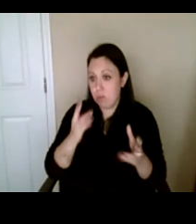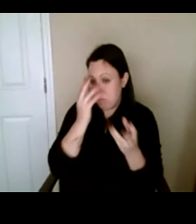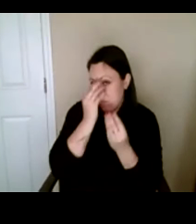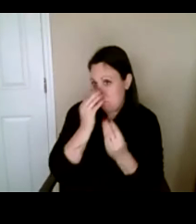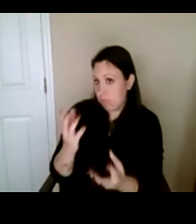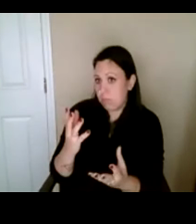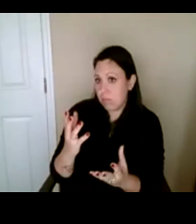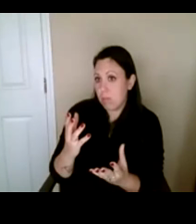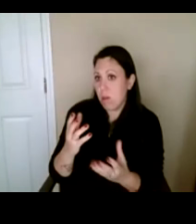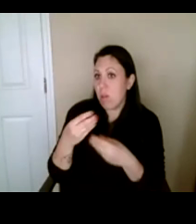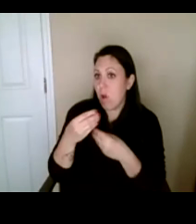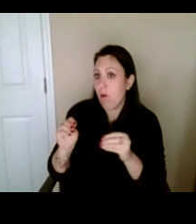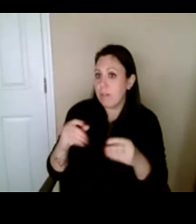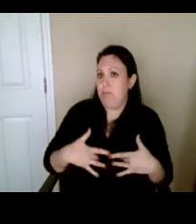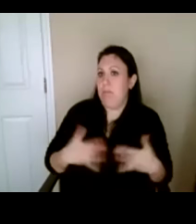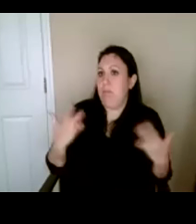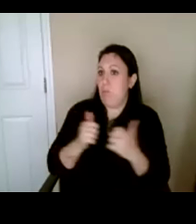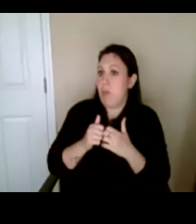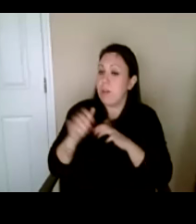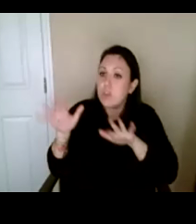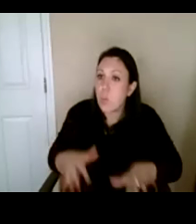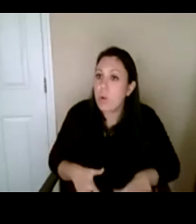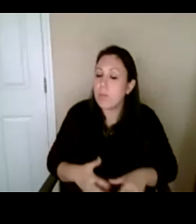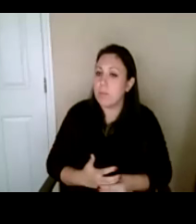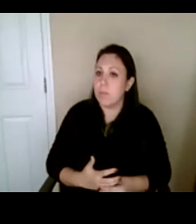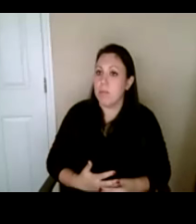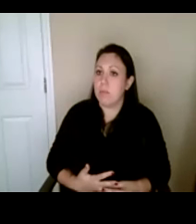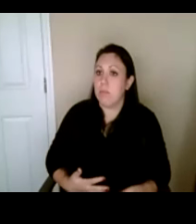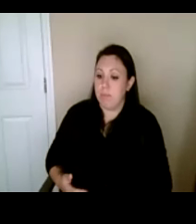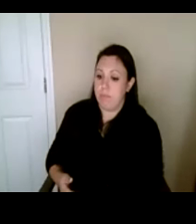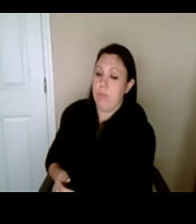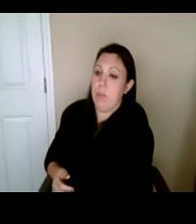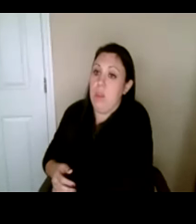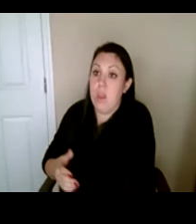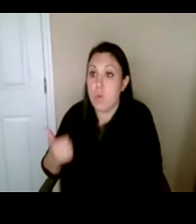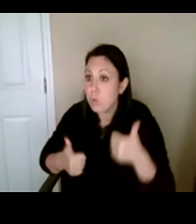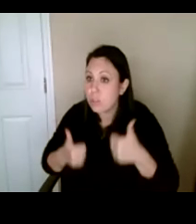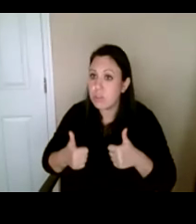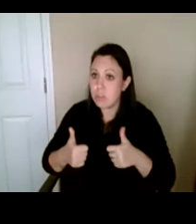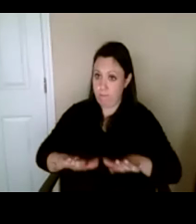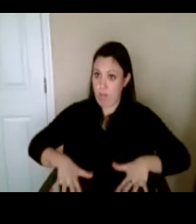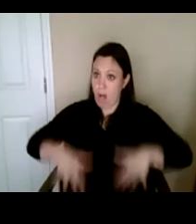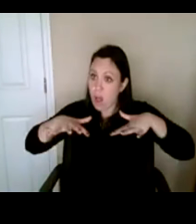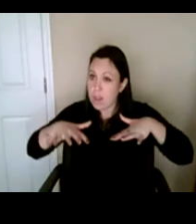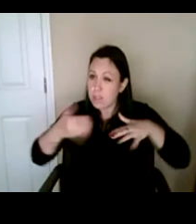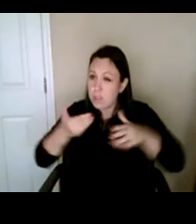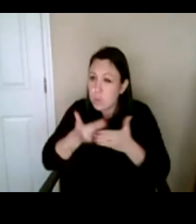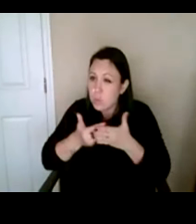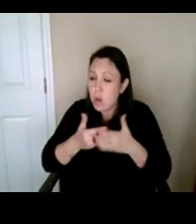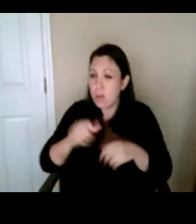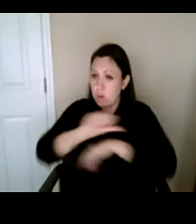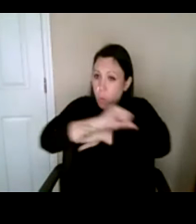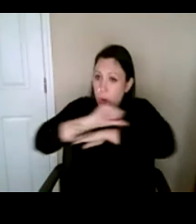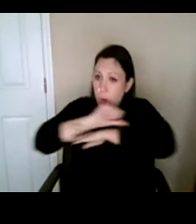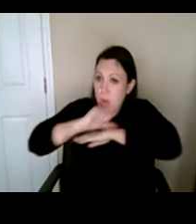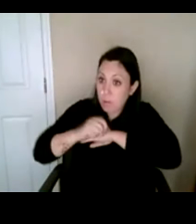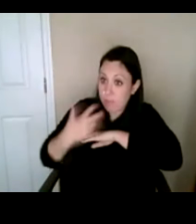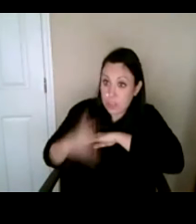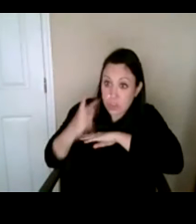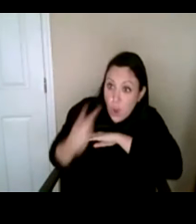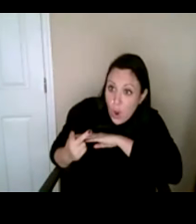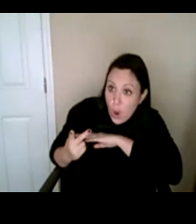storm reports. Is it flooding nearby? Did you get hail? Did you see a tornado? Is there any